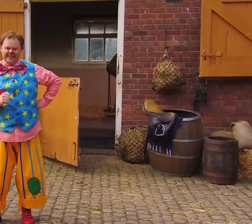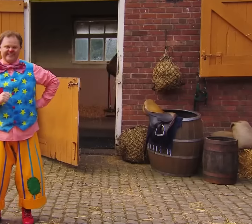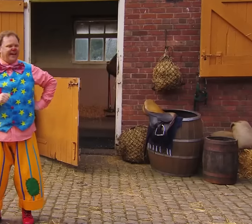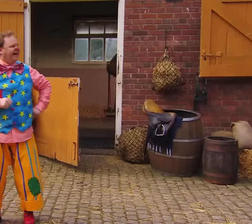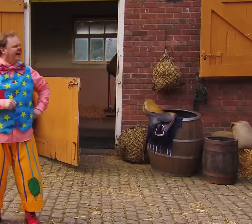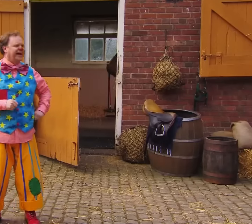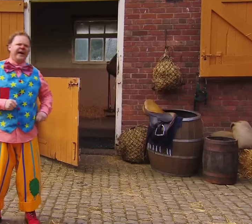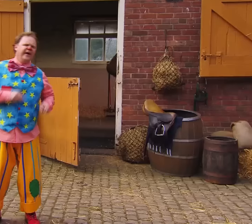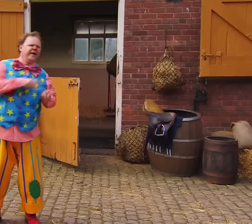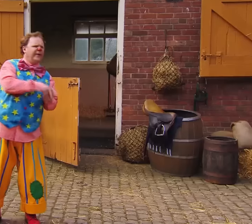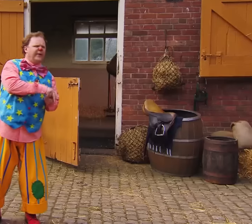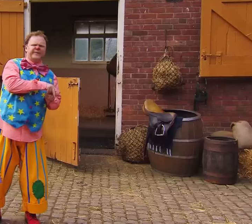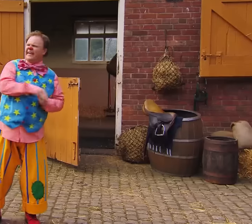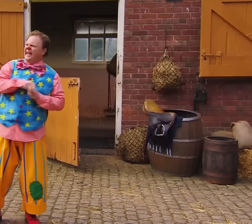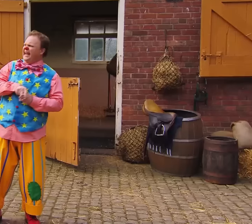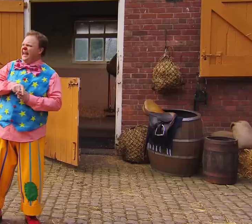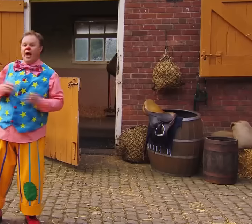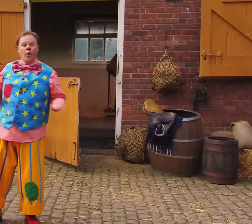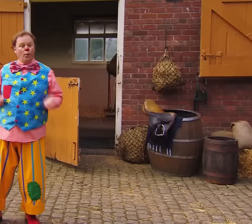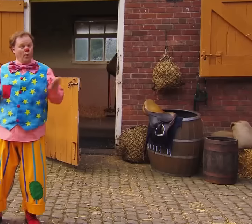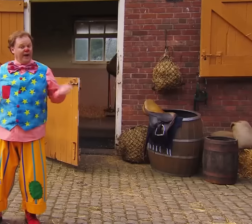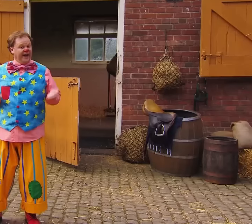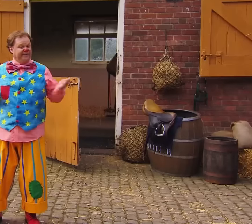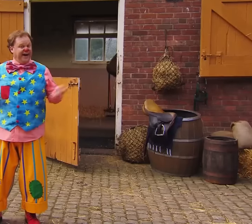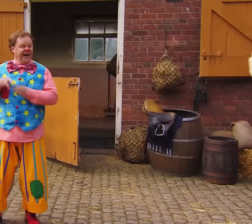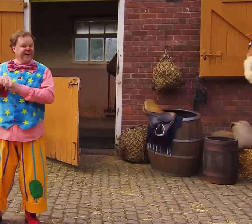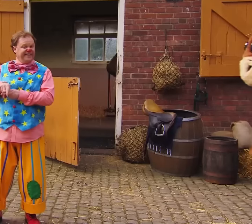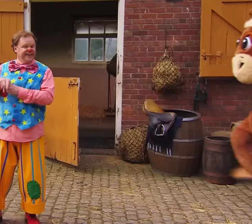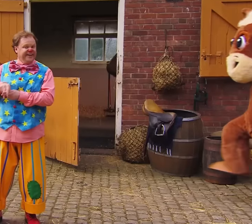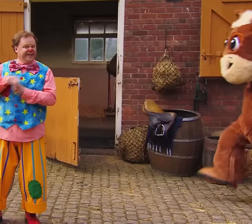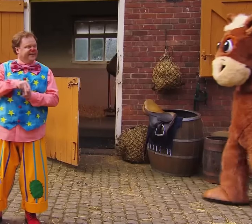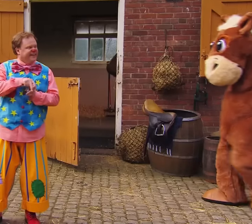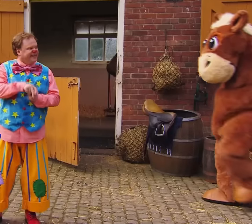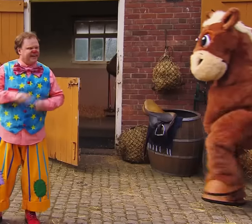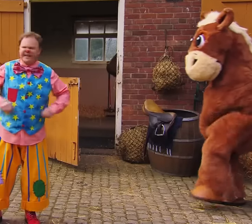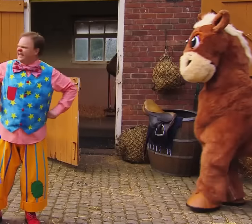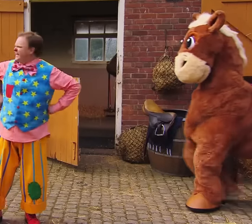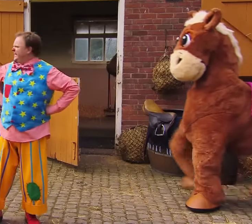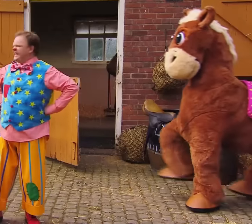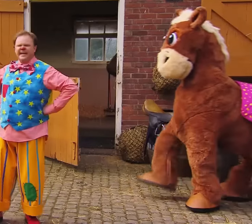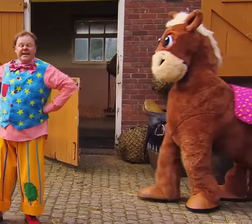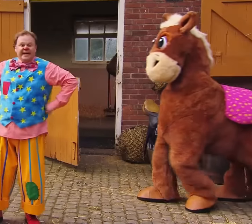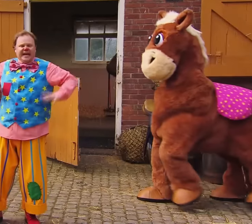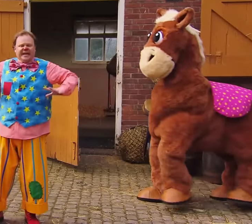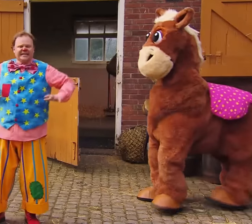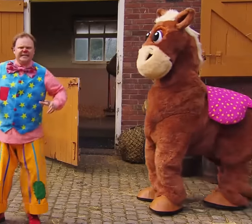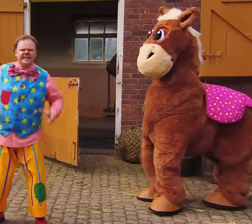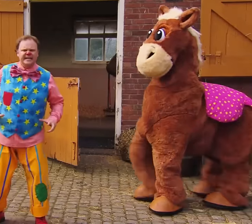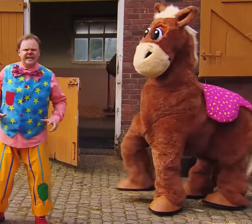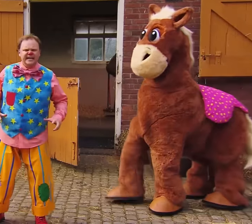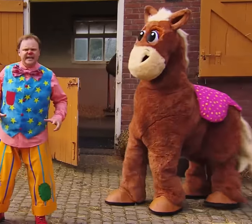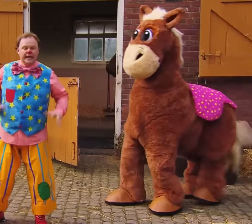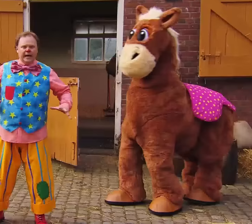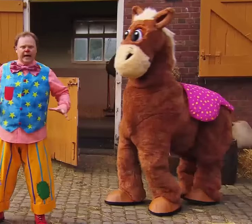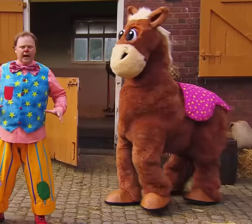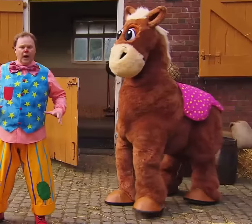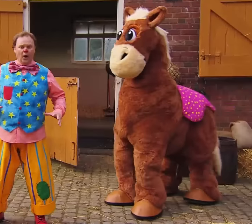please. Horsey, where are you? Mr. Tumble, there's a horse behind you.